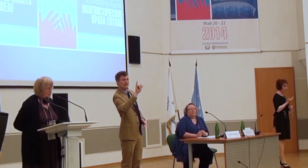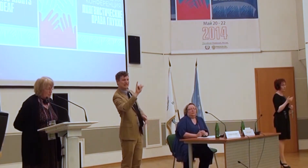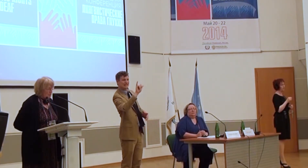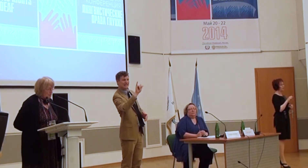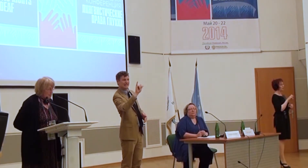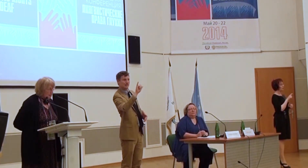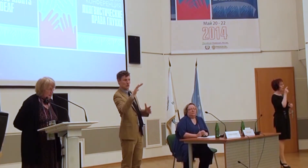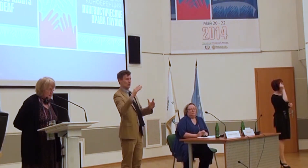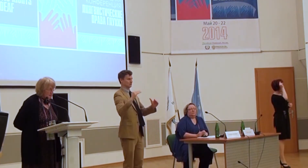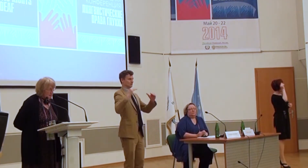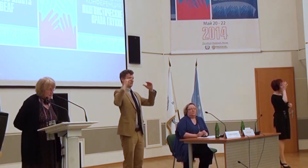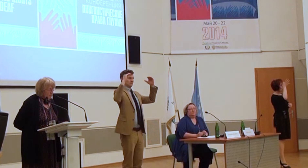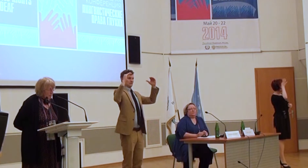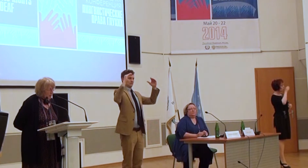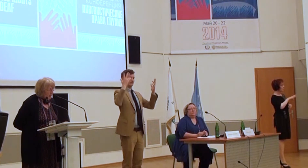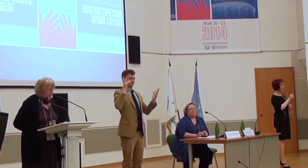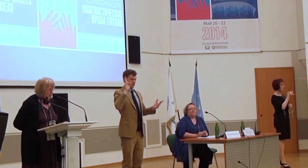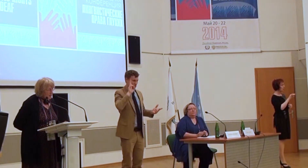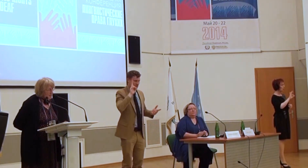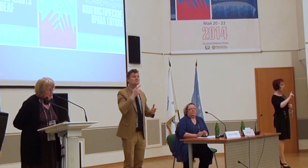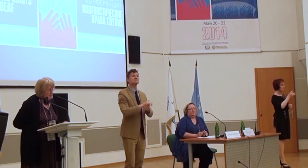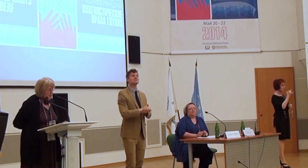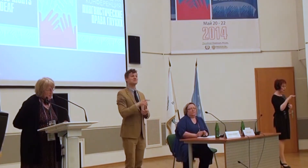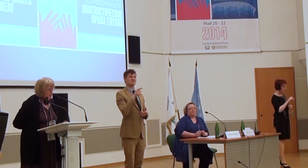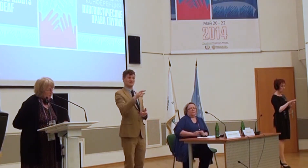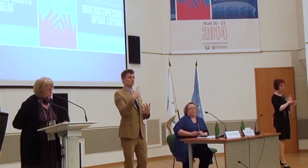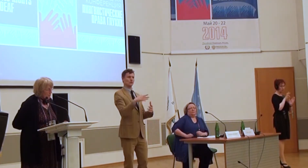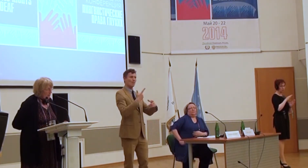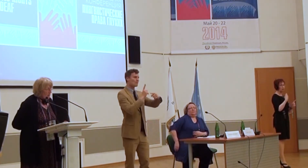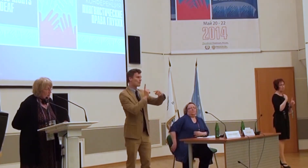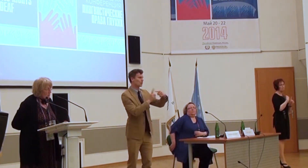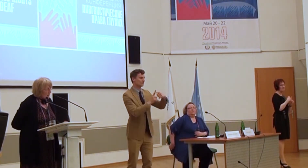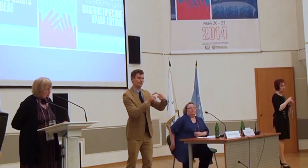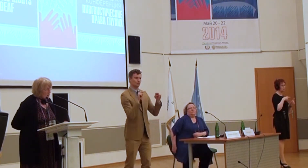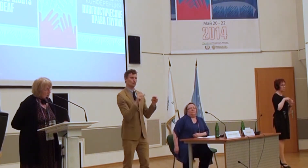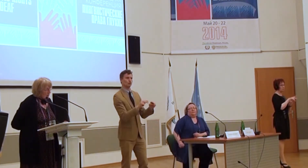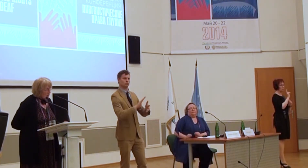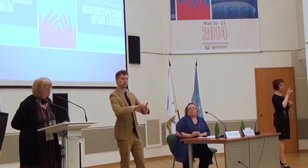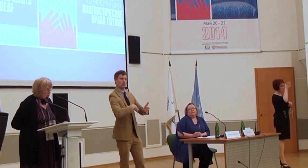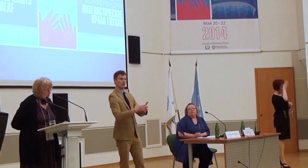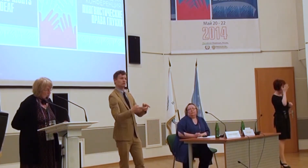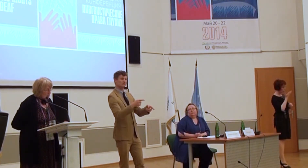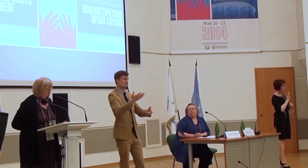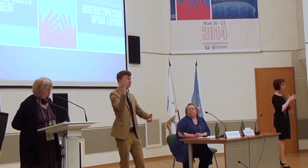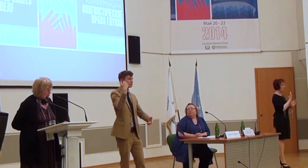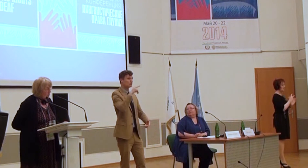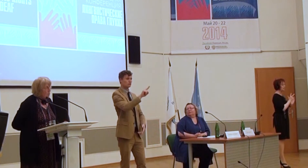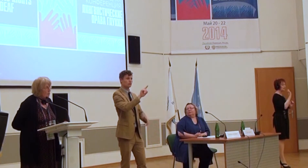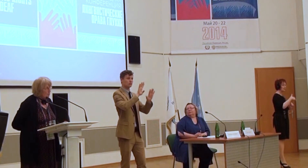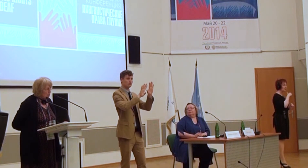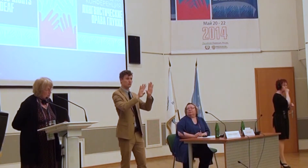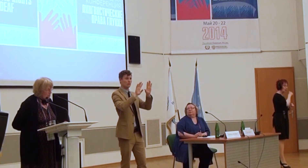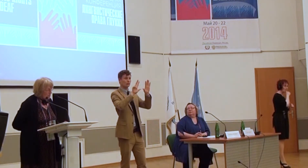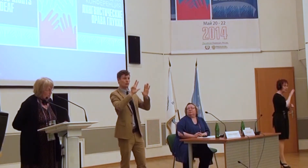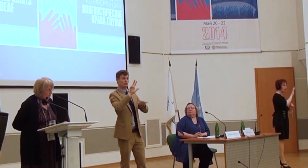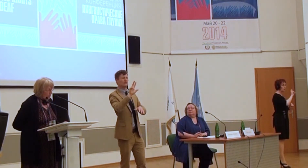positive attitude to signs. In the 1930s, Vygotsky was saying that sign language was a genuine language with